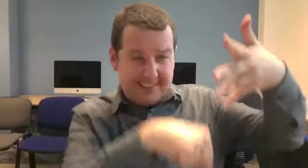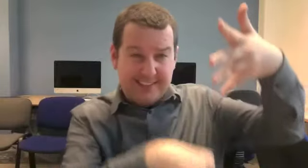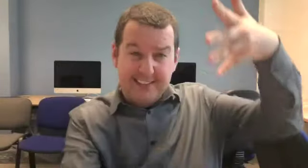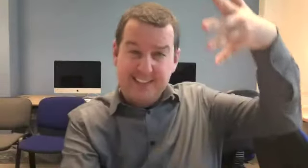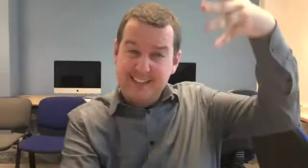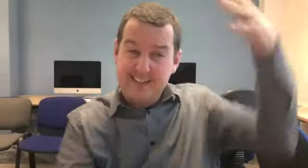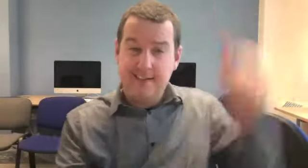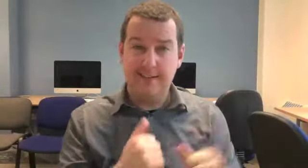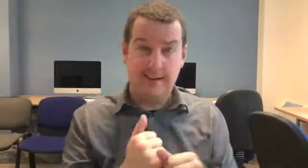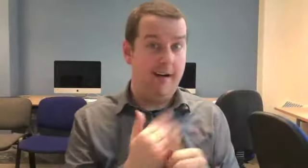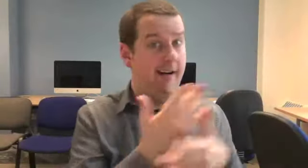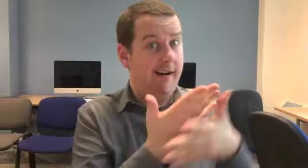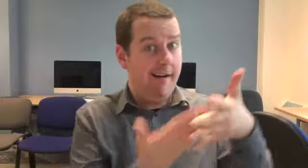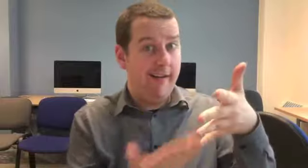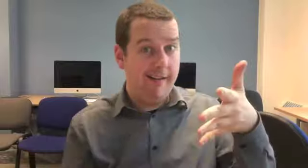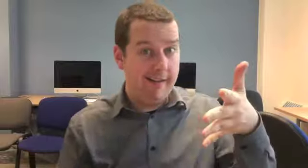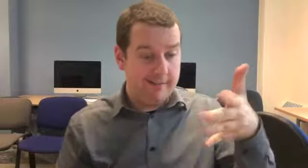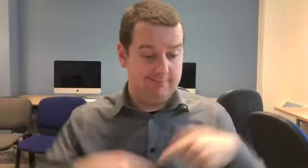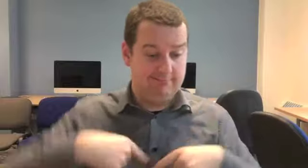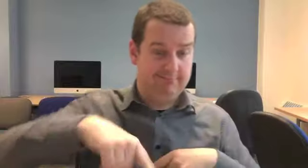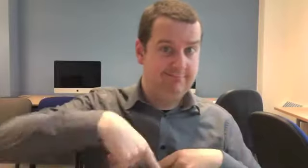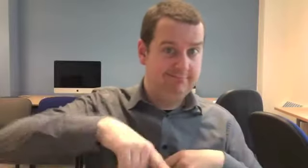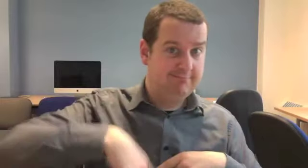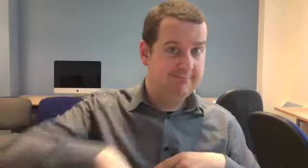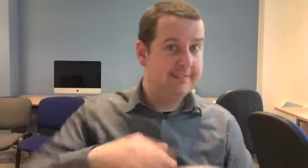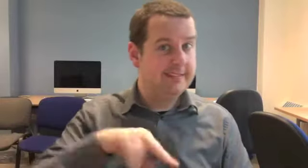different parts of me as it relates to my research.